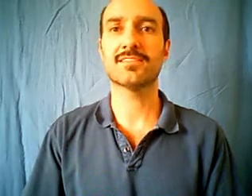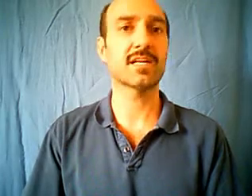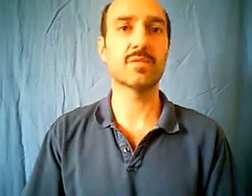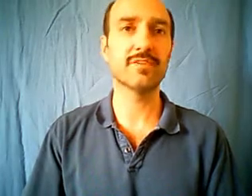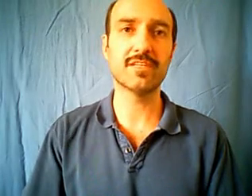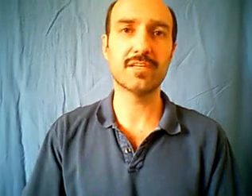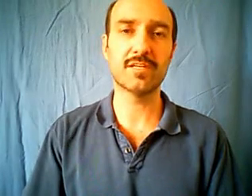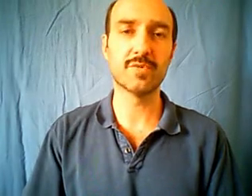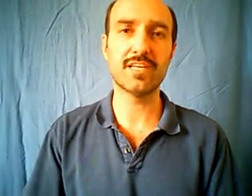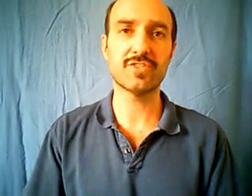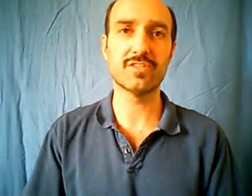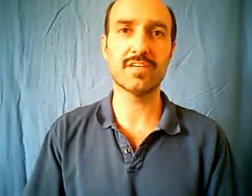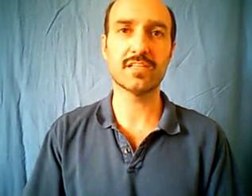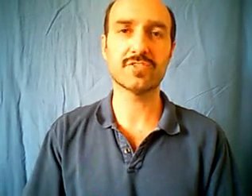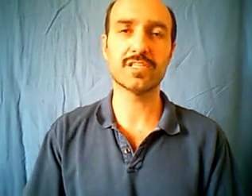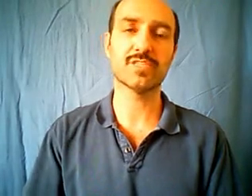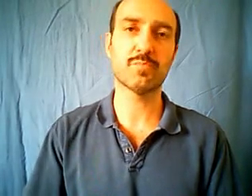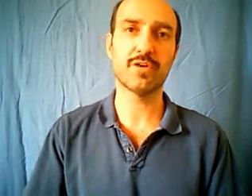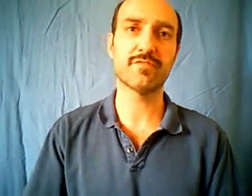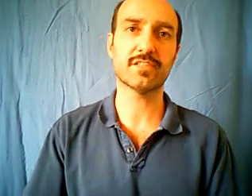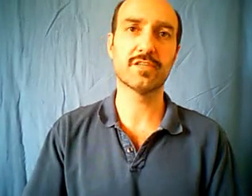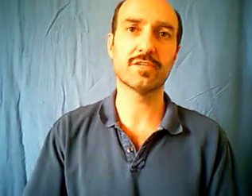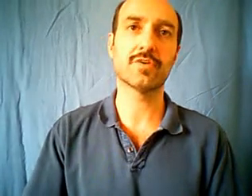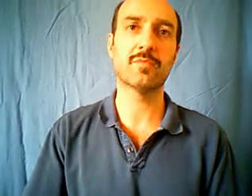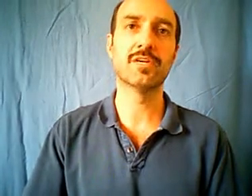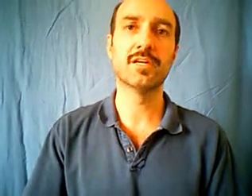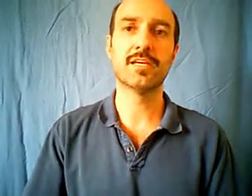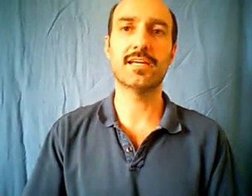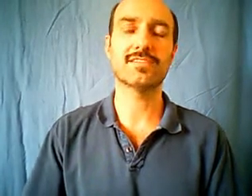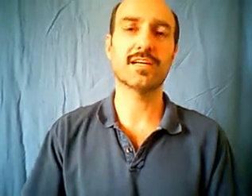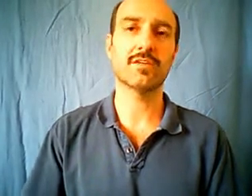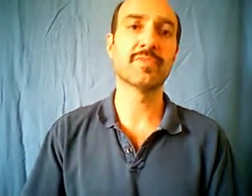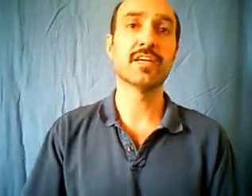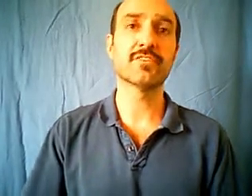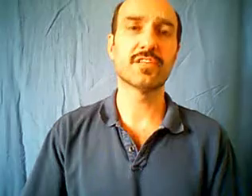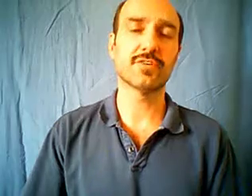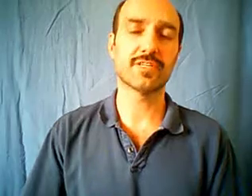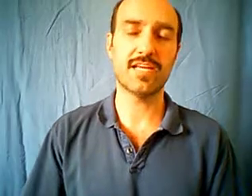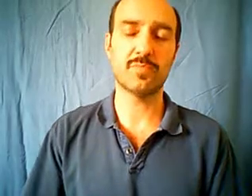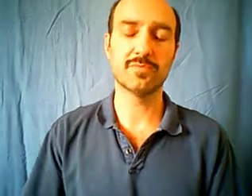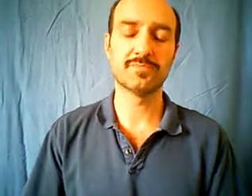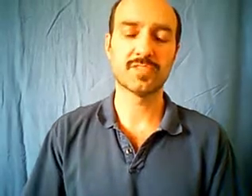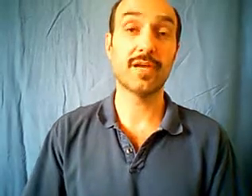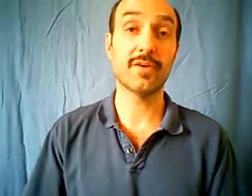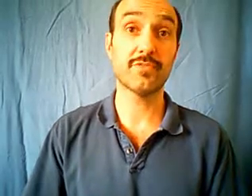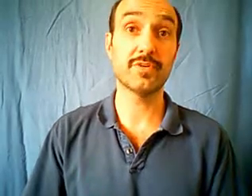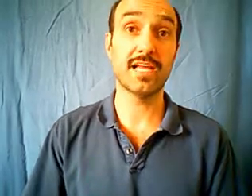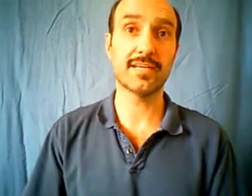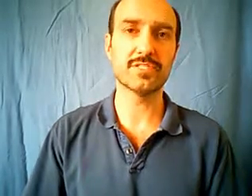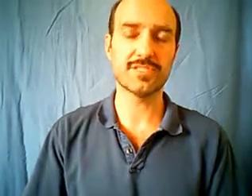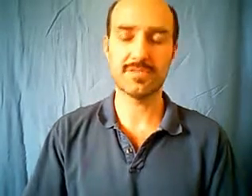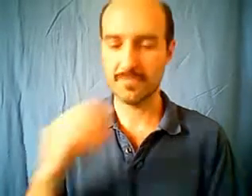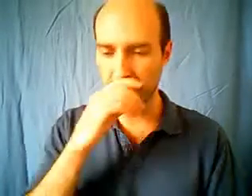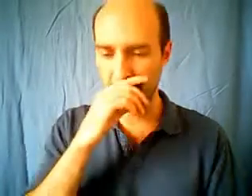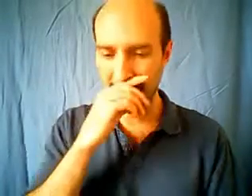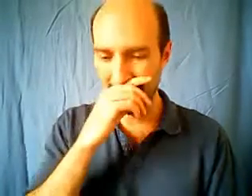not an abbreviation of English. It's perfect grammar in ASL. Here's another example, comparing three languages. And